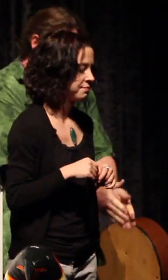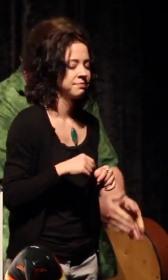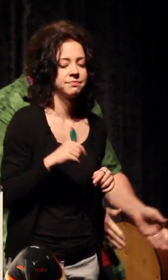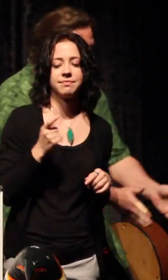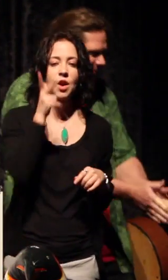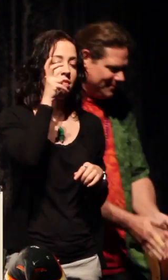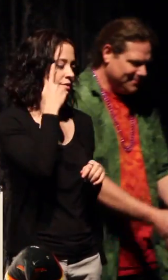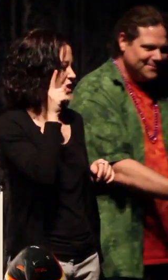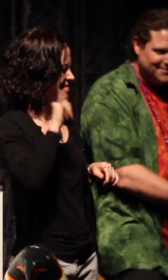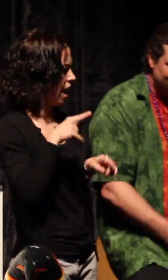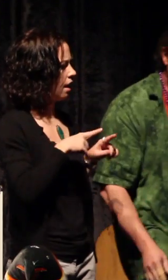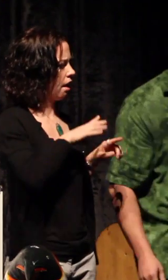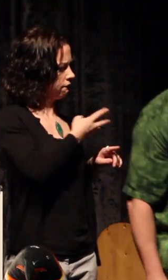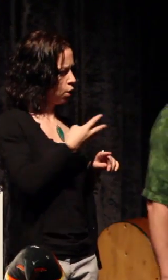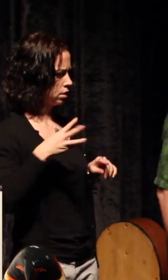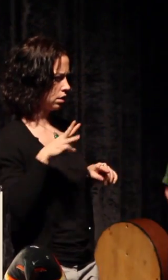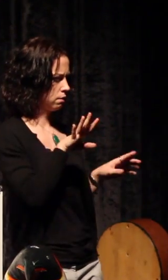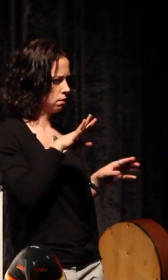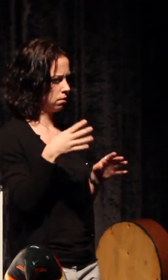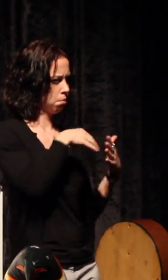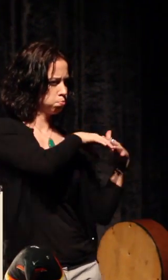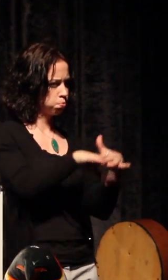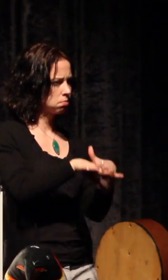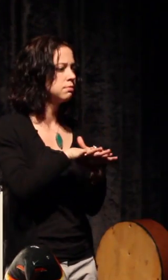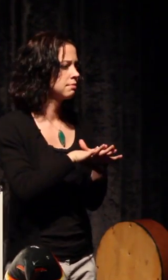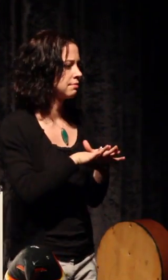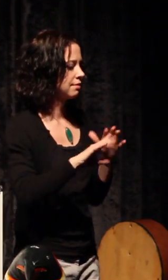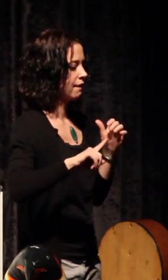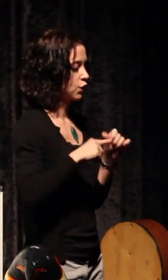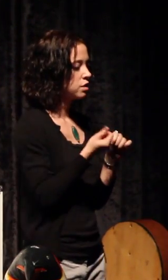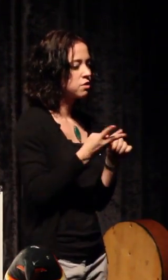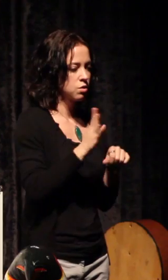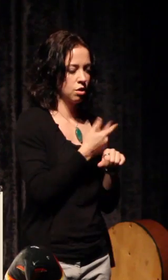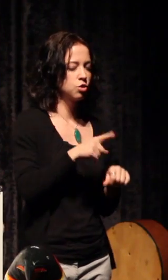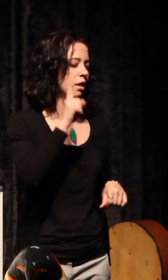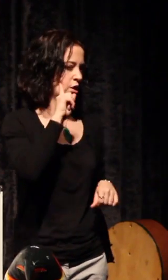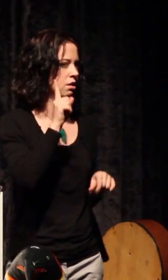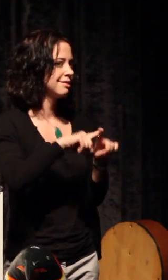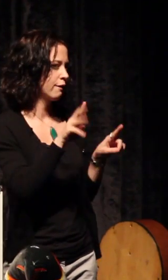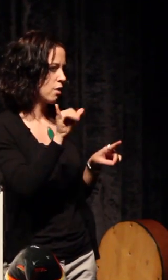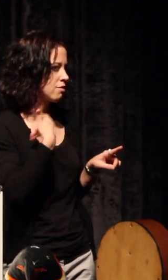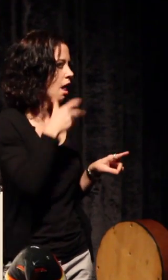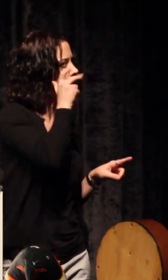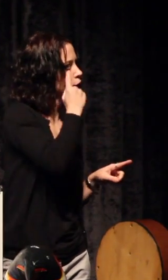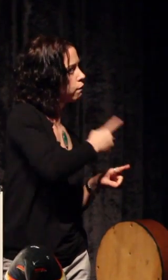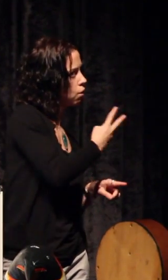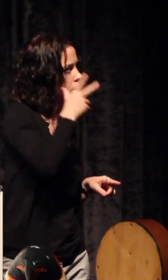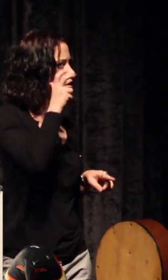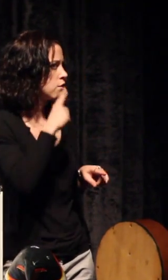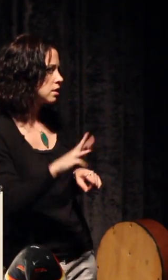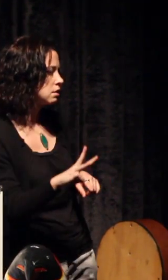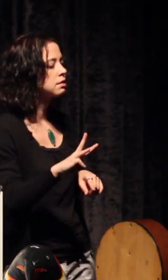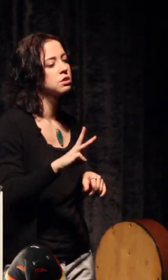So listen for that kind of beat pattern. The first couple of songs we're going to play will have that similar thing. You can hear it in a couple different ways. So I hope, if nothing else,